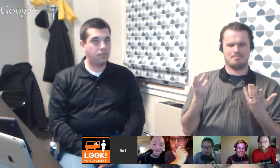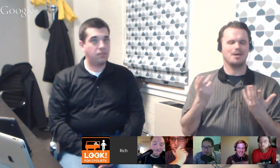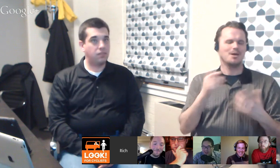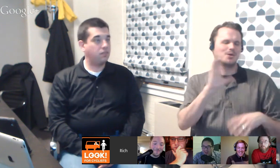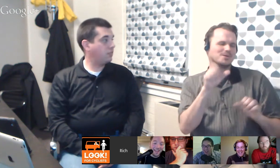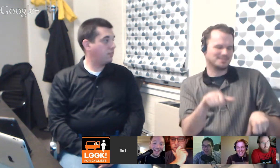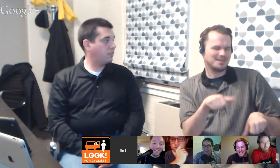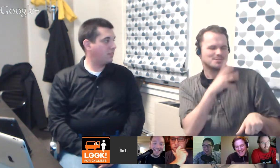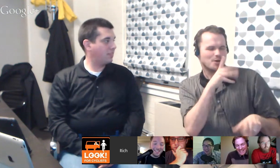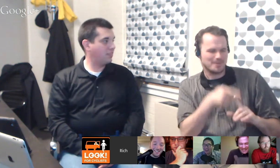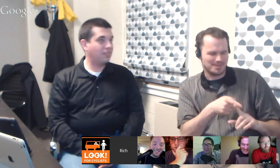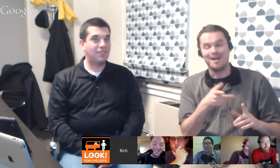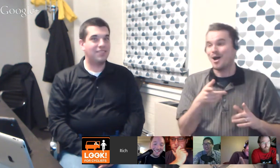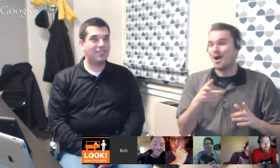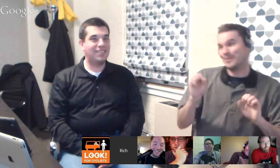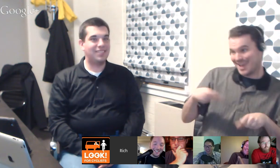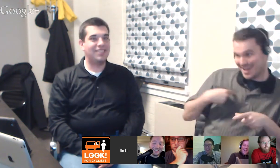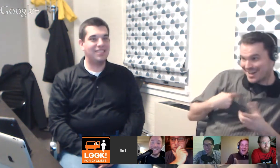about that. Oh, can I?